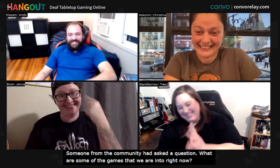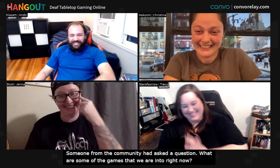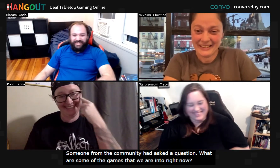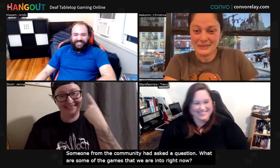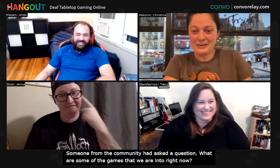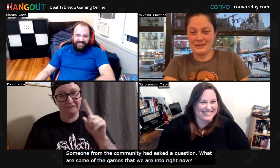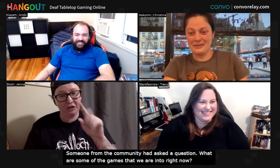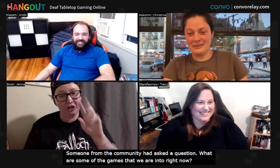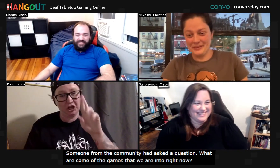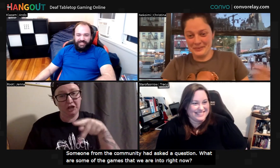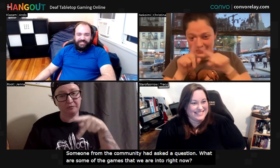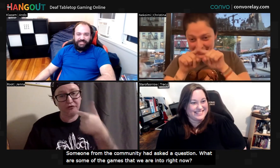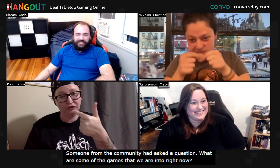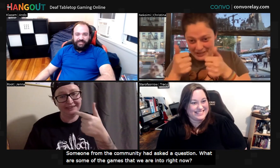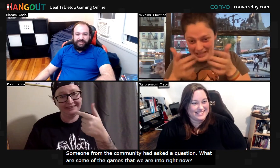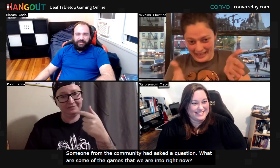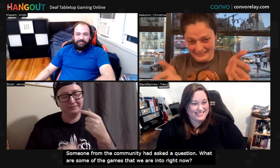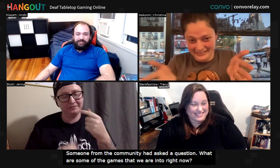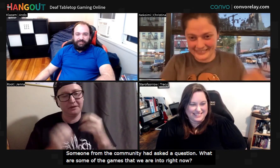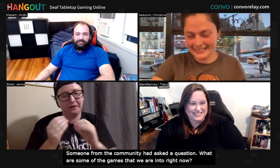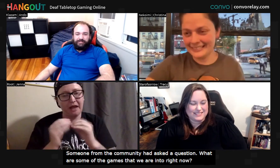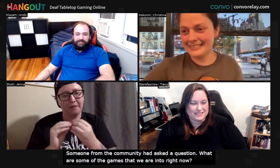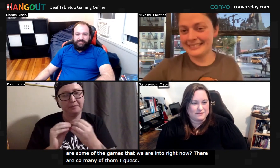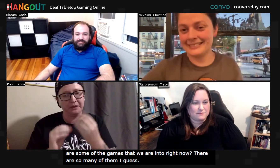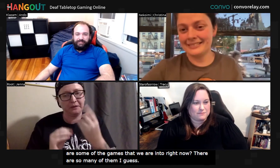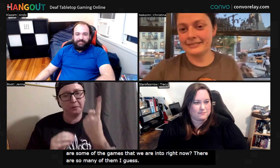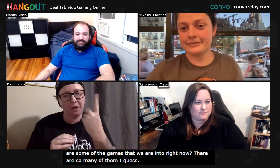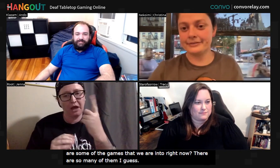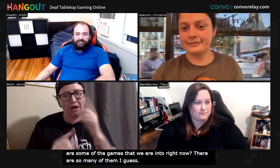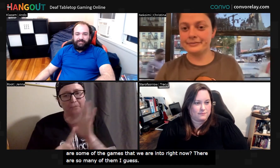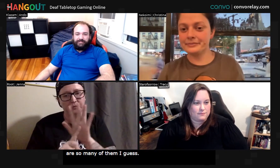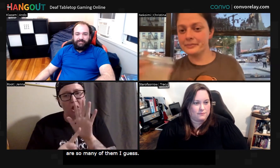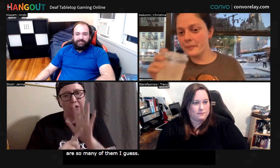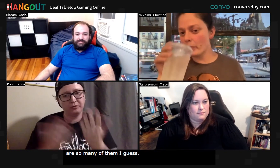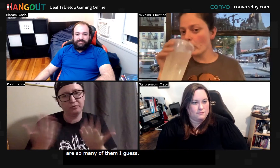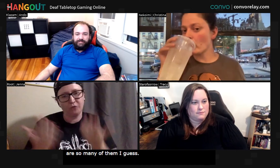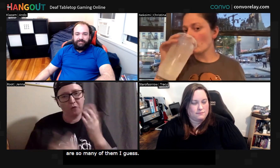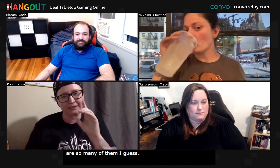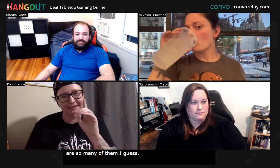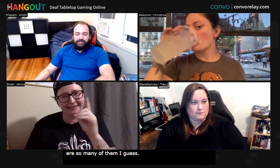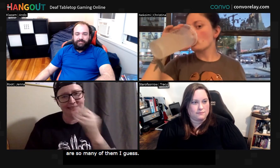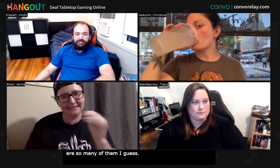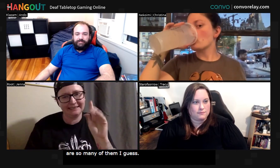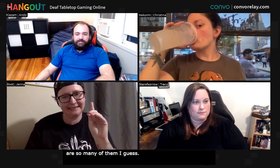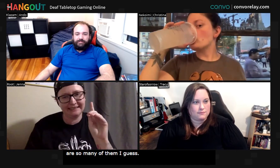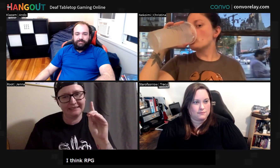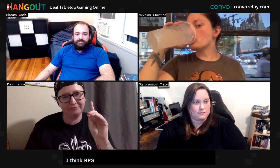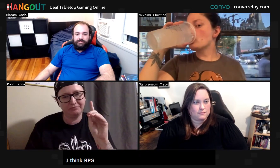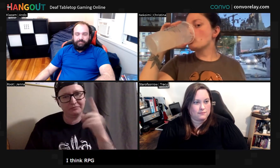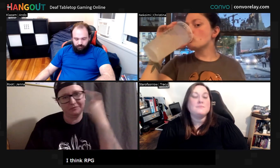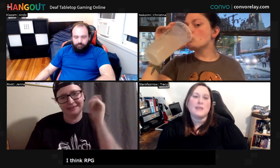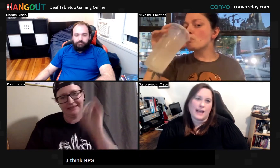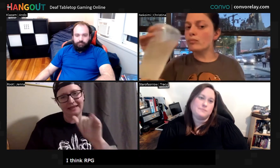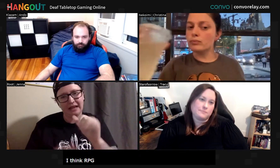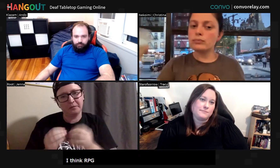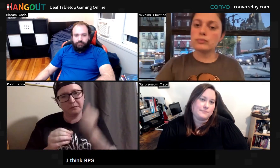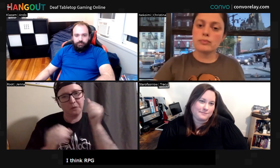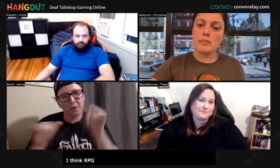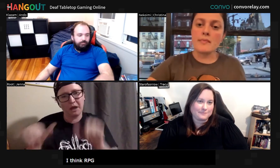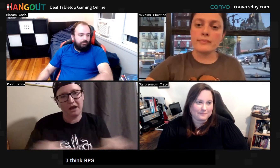huh? I think for RPG, the number one popular game is probably D&D, because